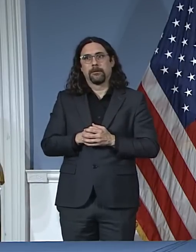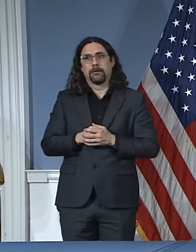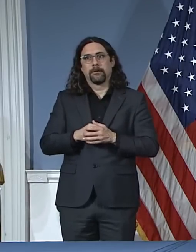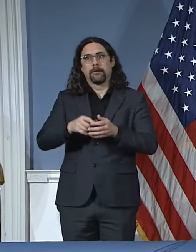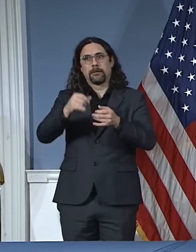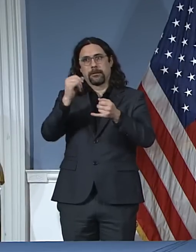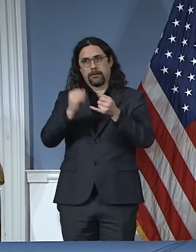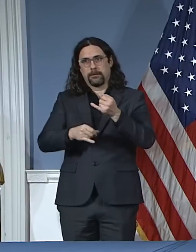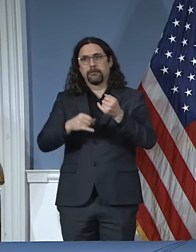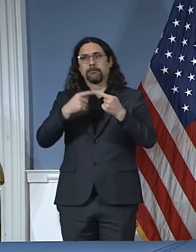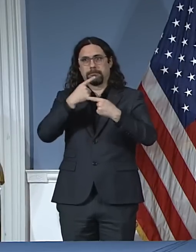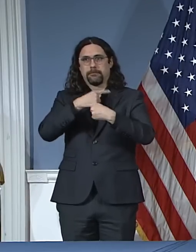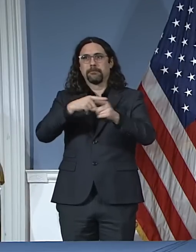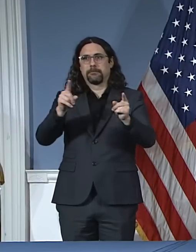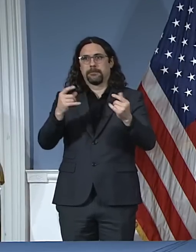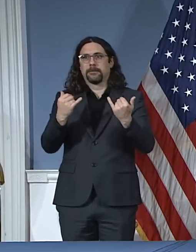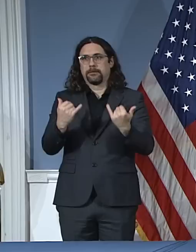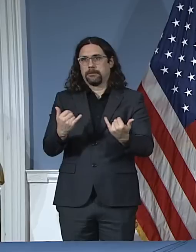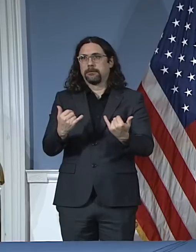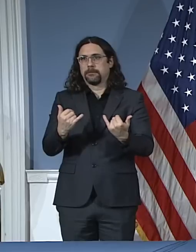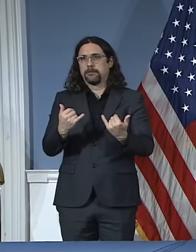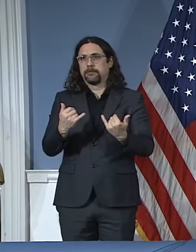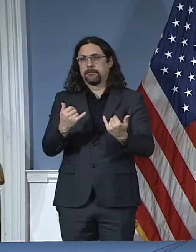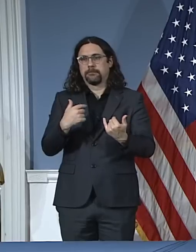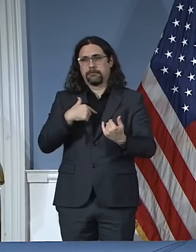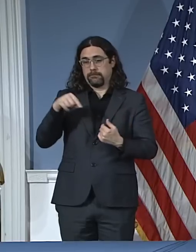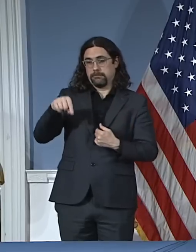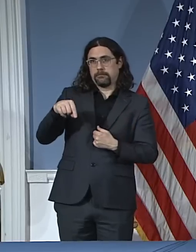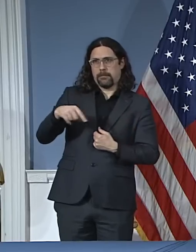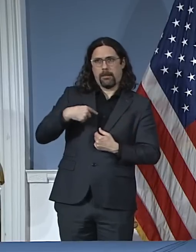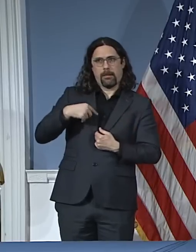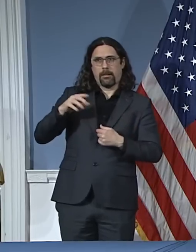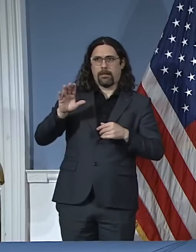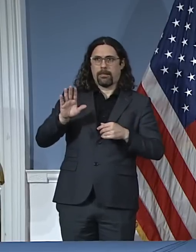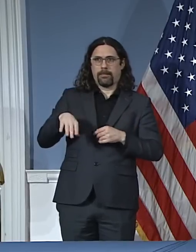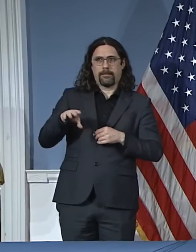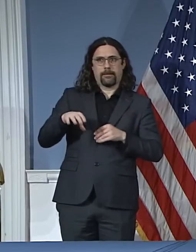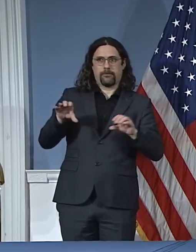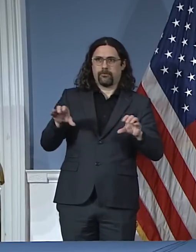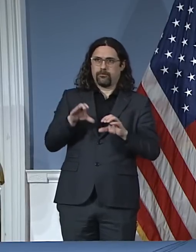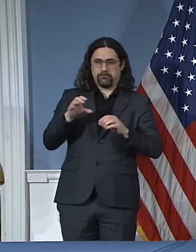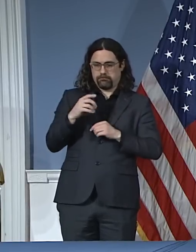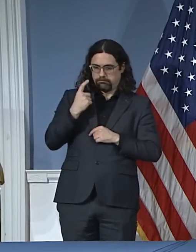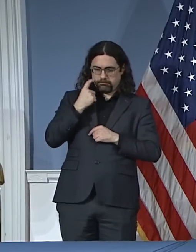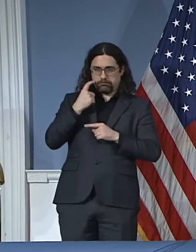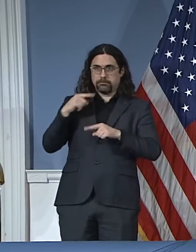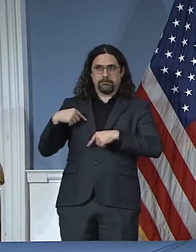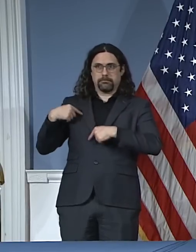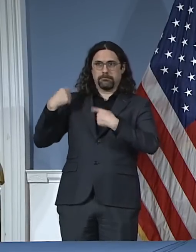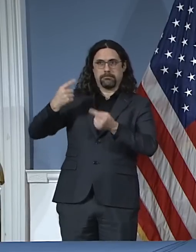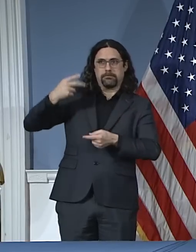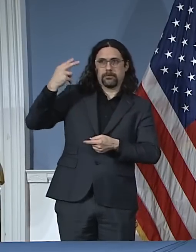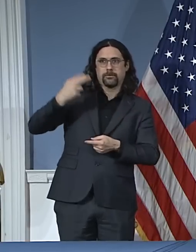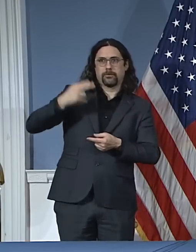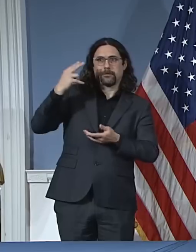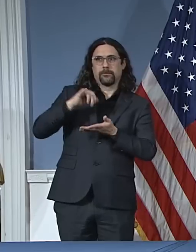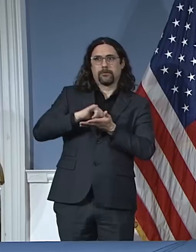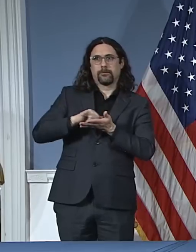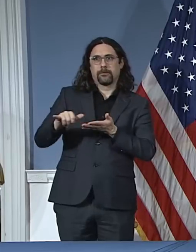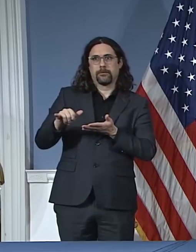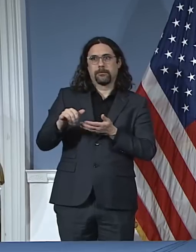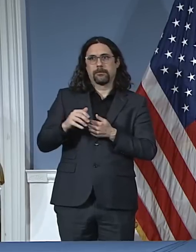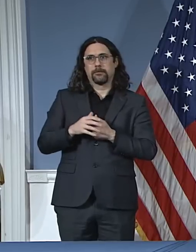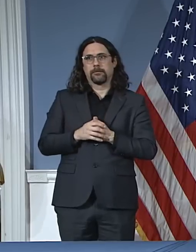do in our recent memory in this city, which is to organize production here in New York City